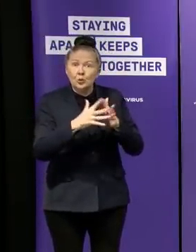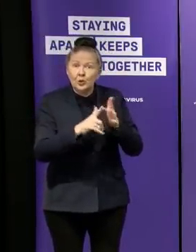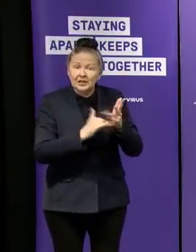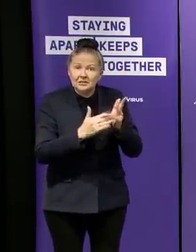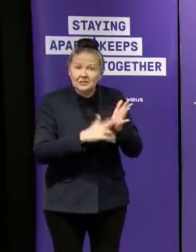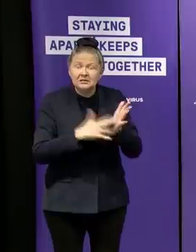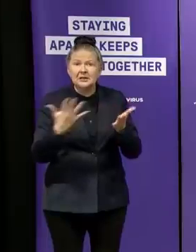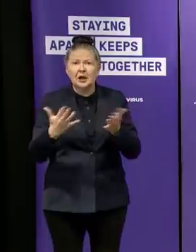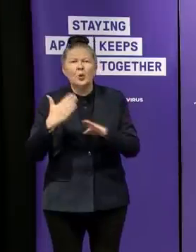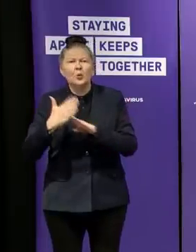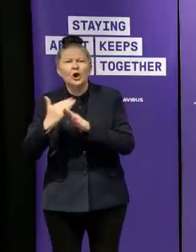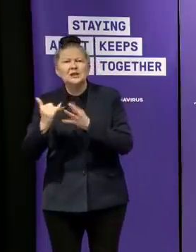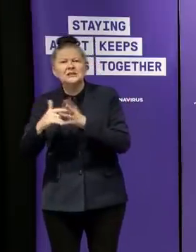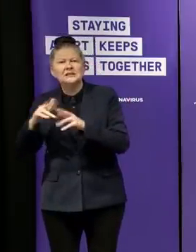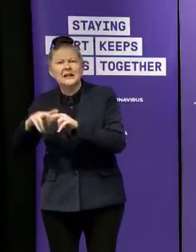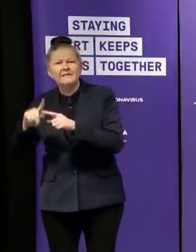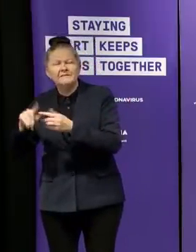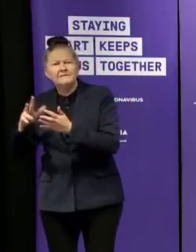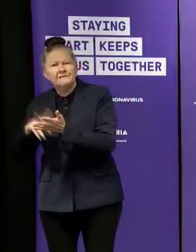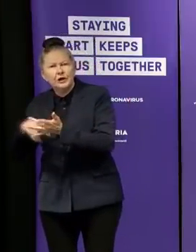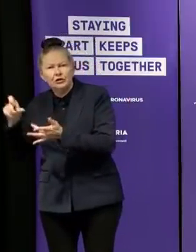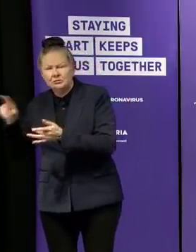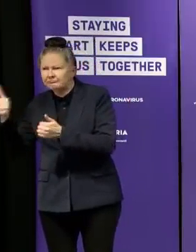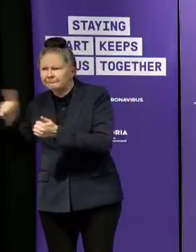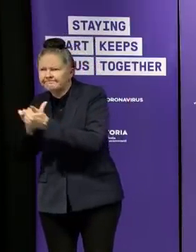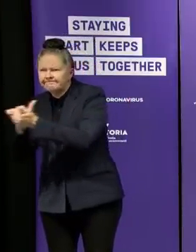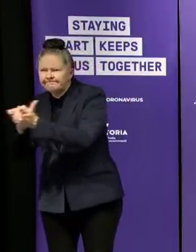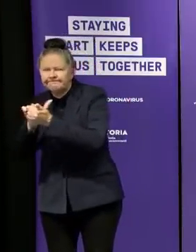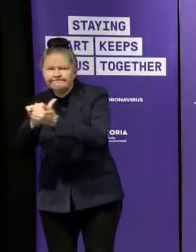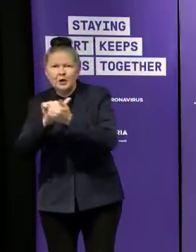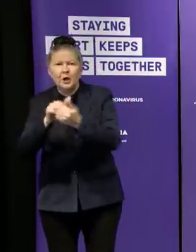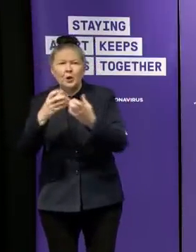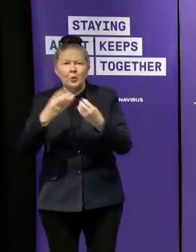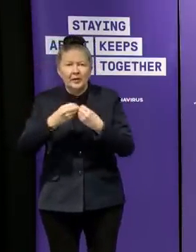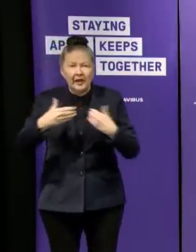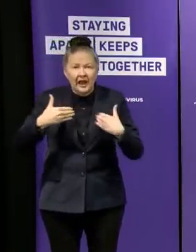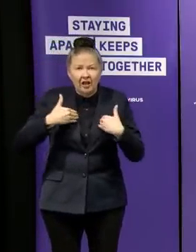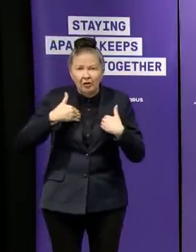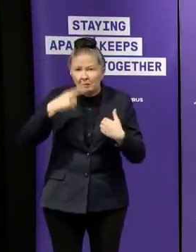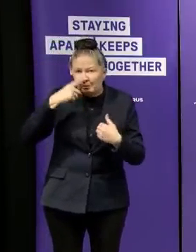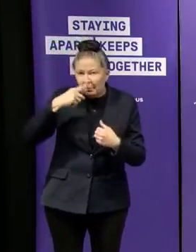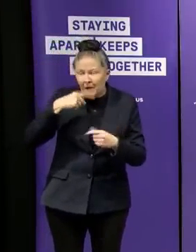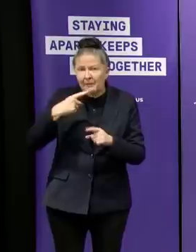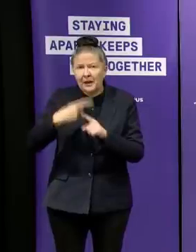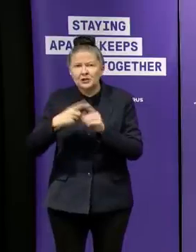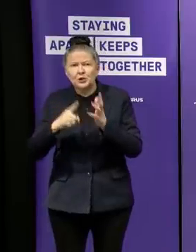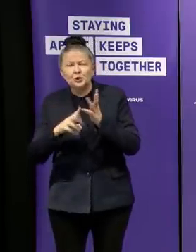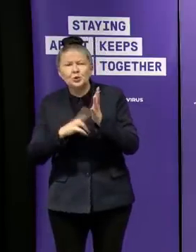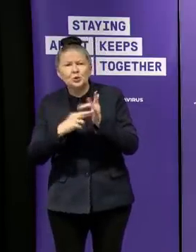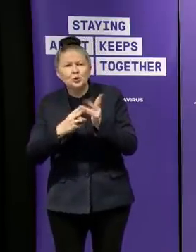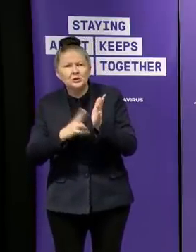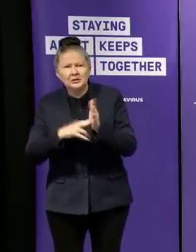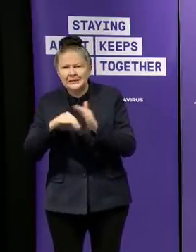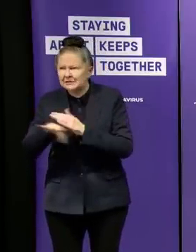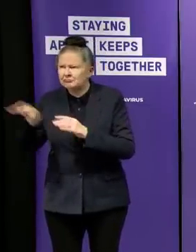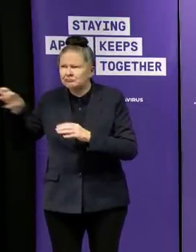are all working in a partnership with our health professionals and their unions at every single setting. In terms of